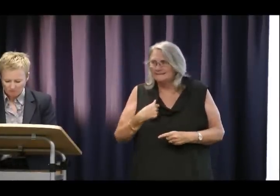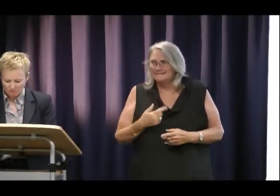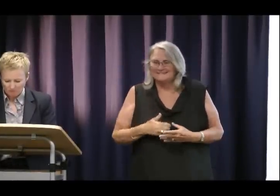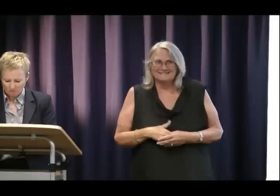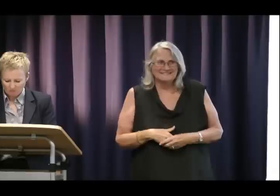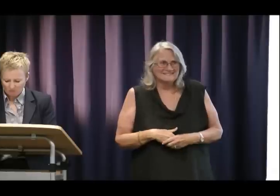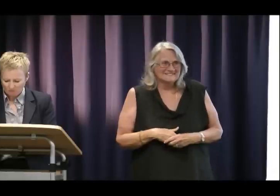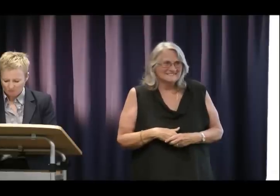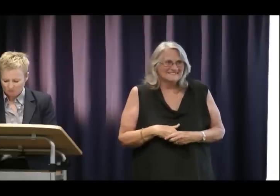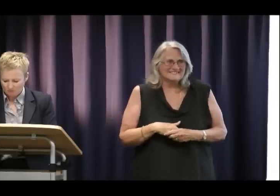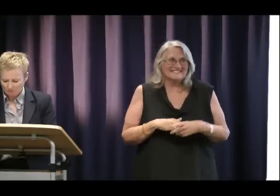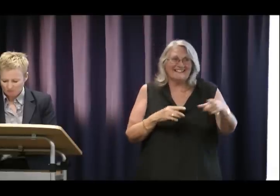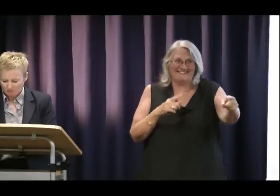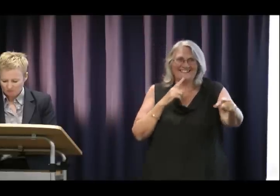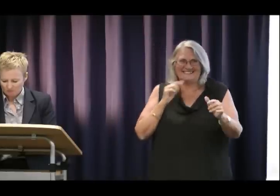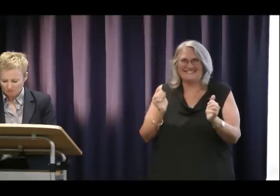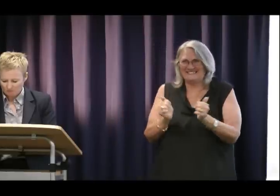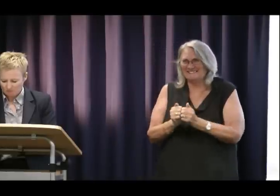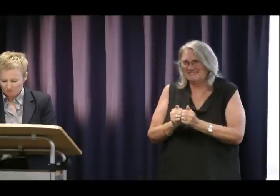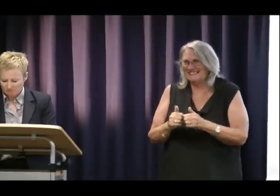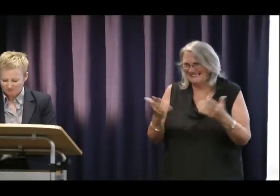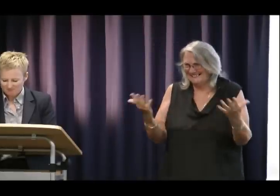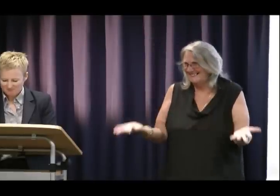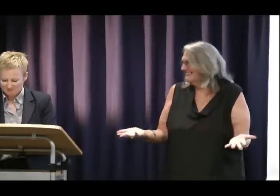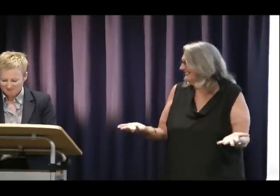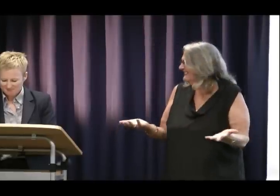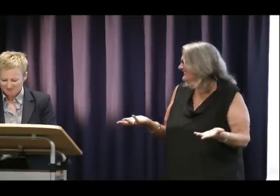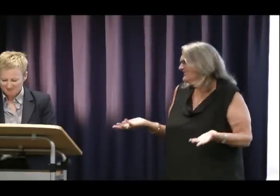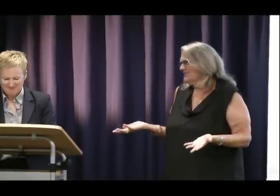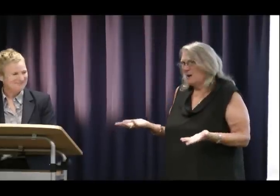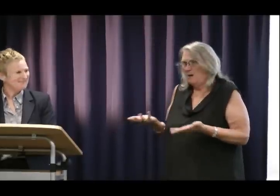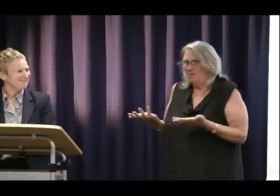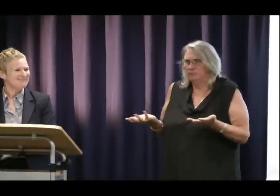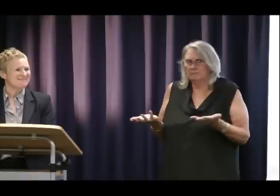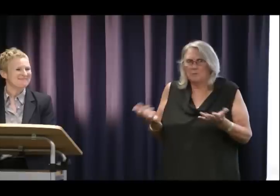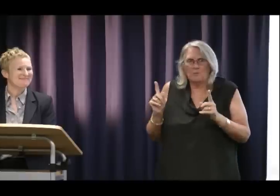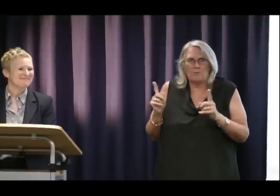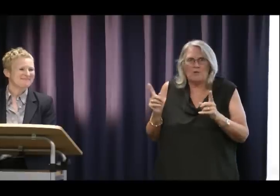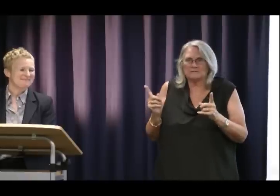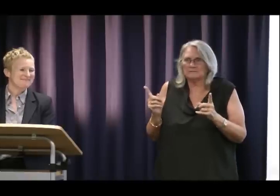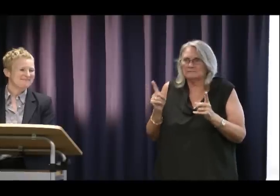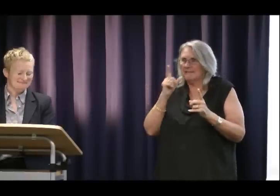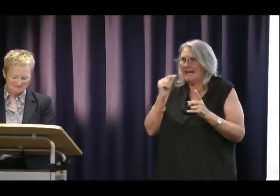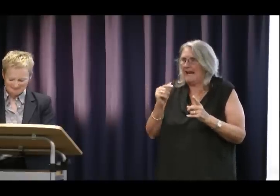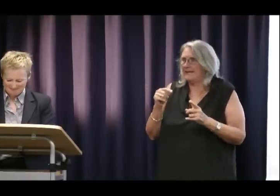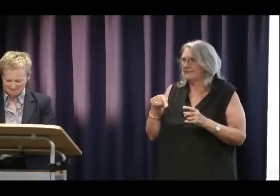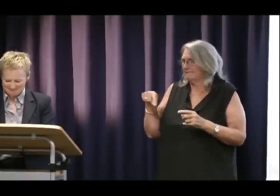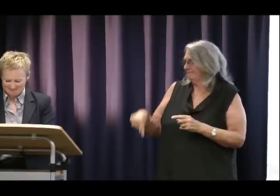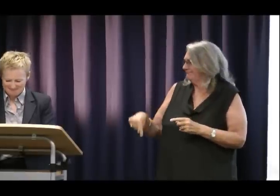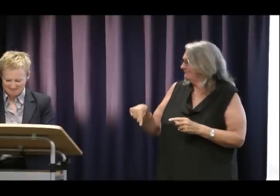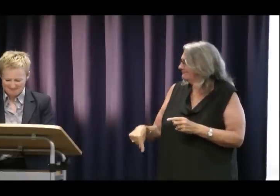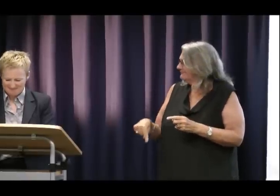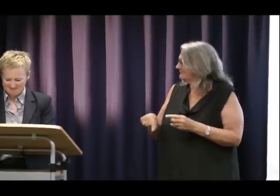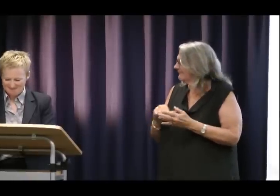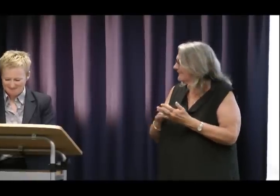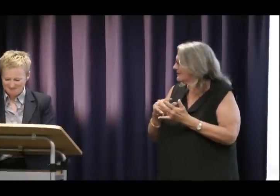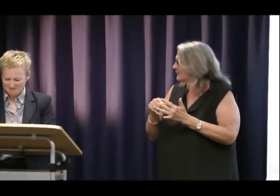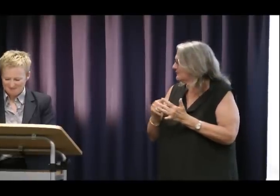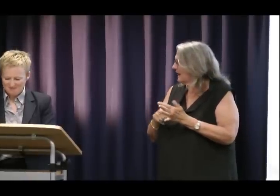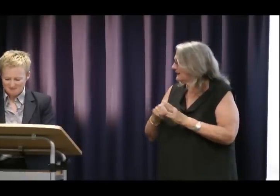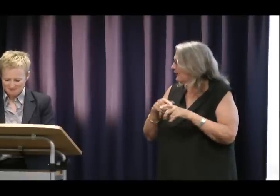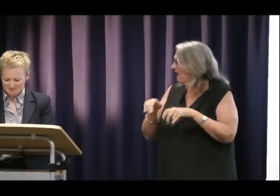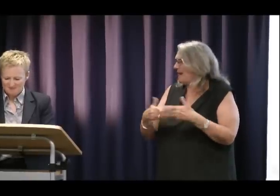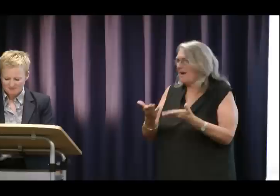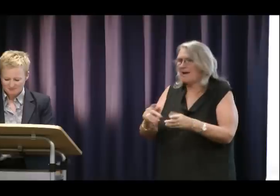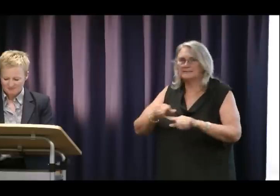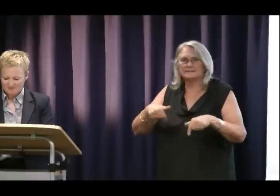group, which we're not quite there yet. I think Max agreed with that. So what can Vic